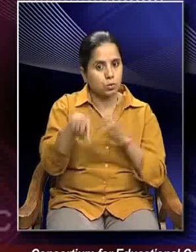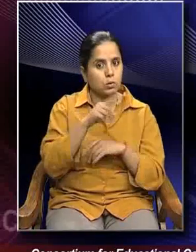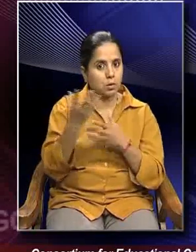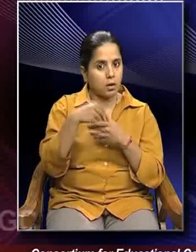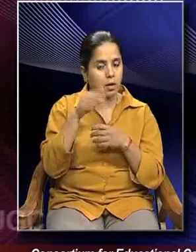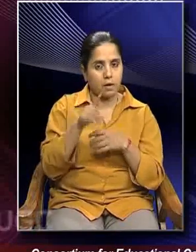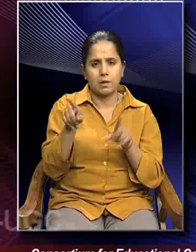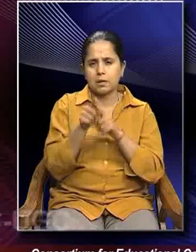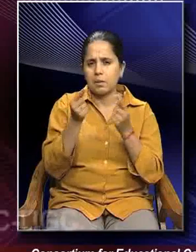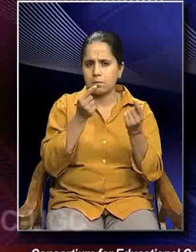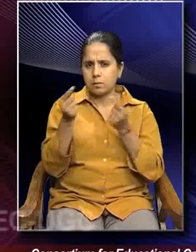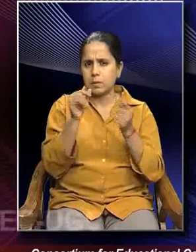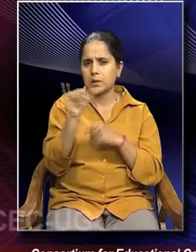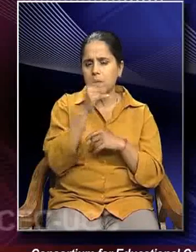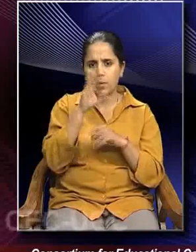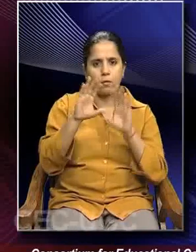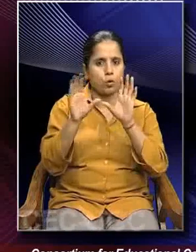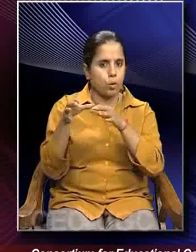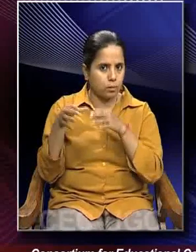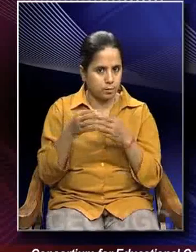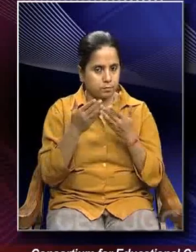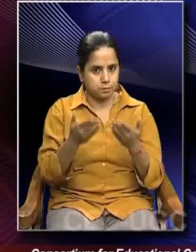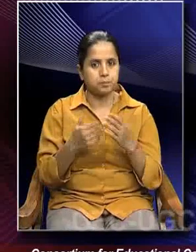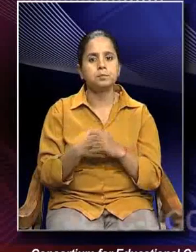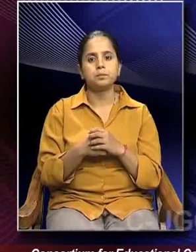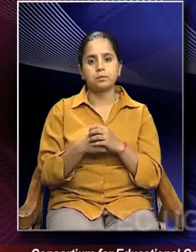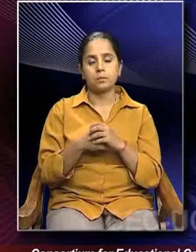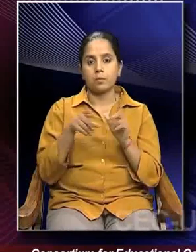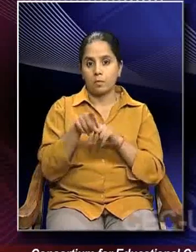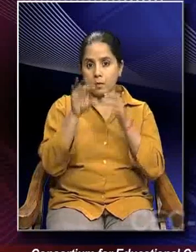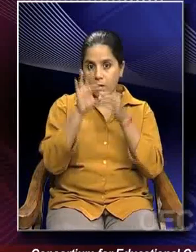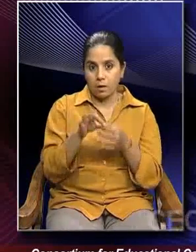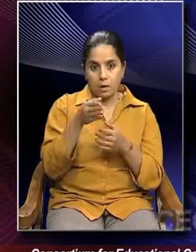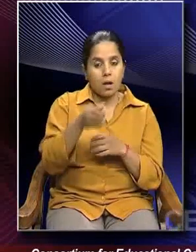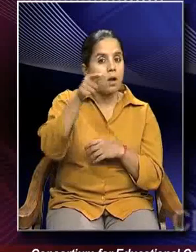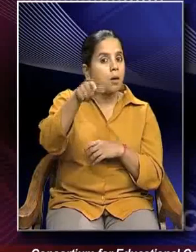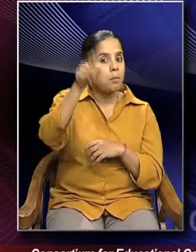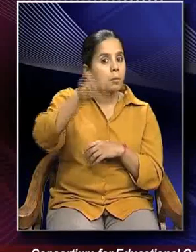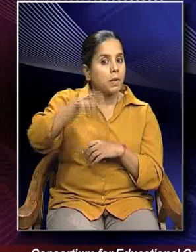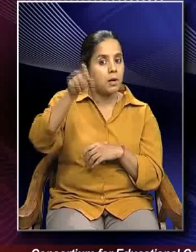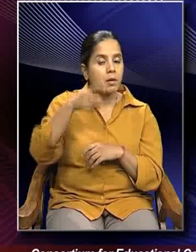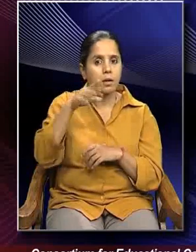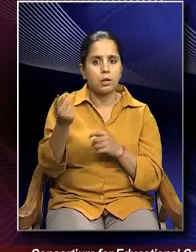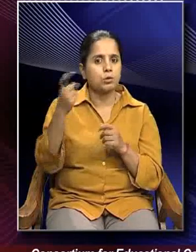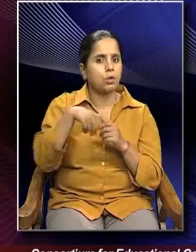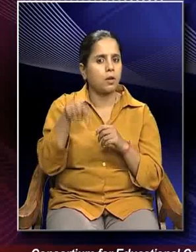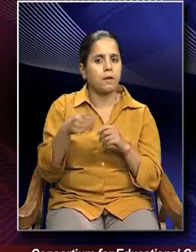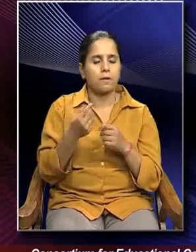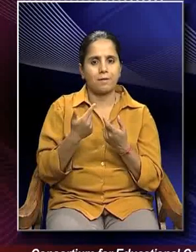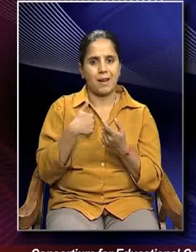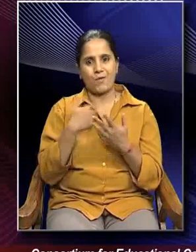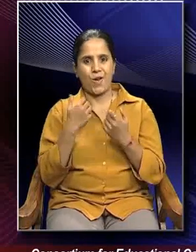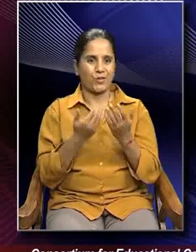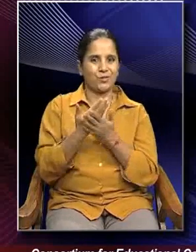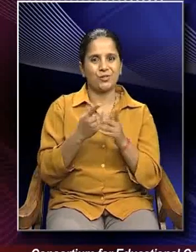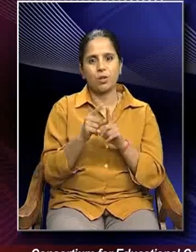same criteria or category. In this, individuals do not join by free will, but